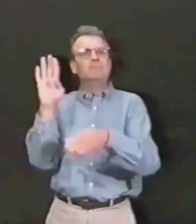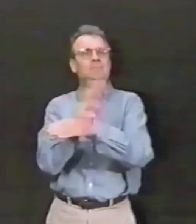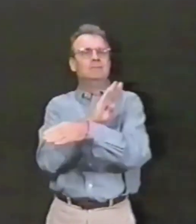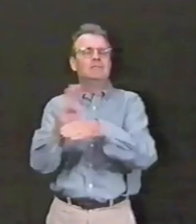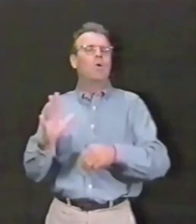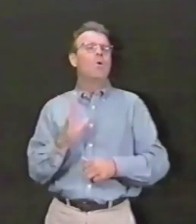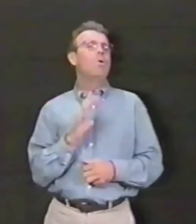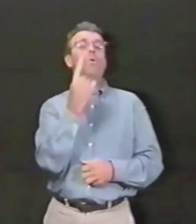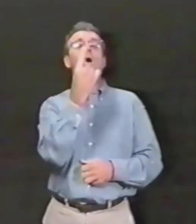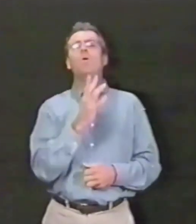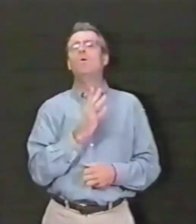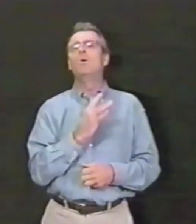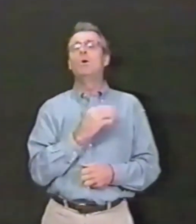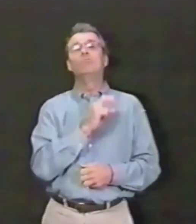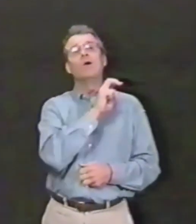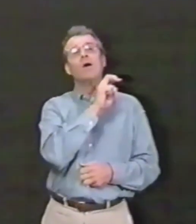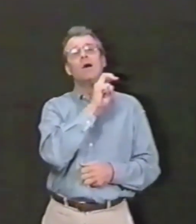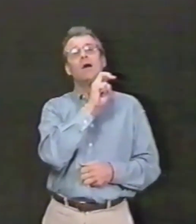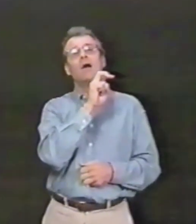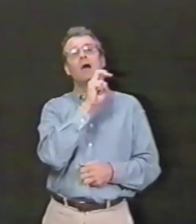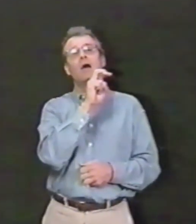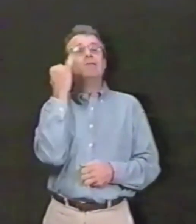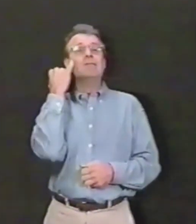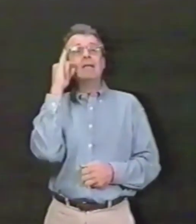their seats when I'm driving,